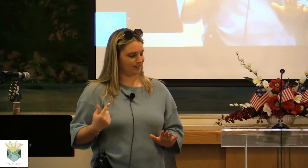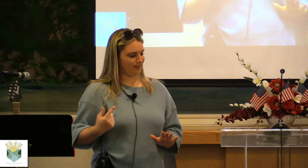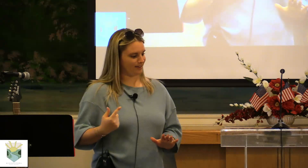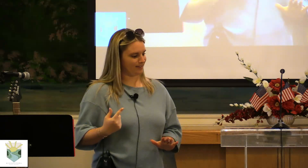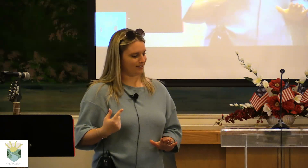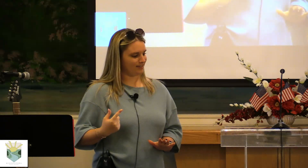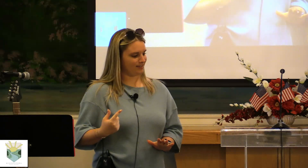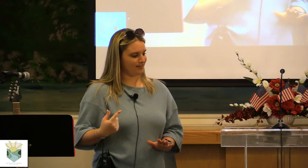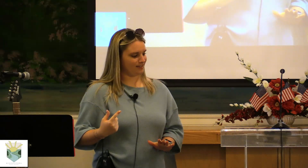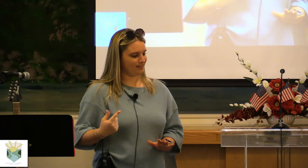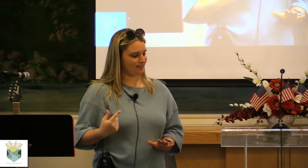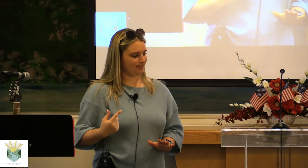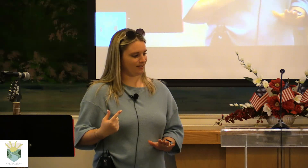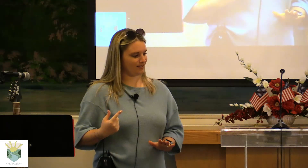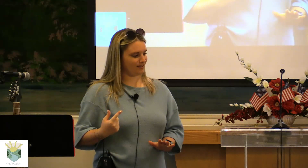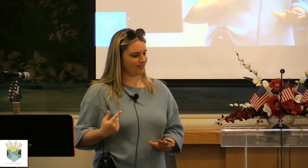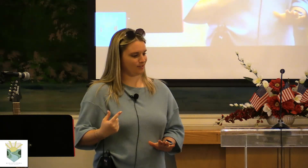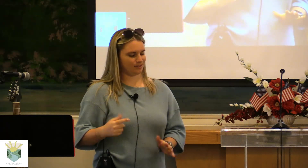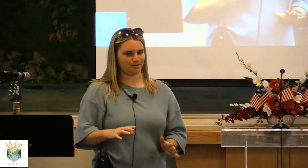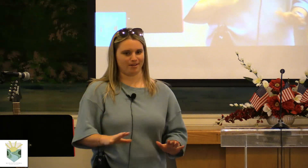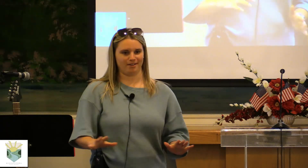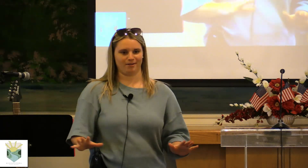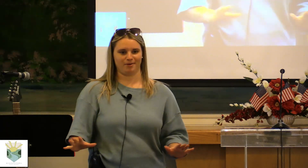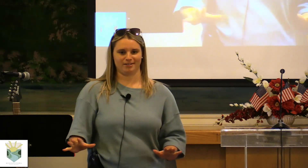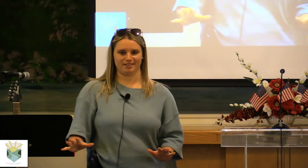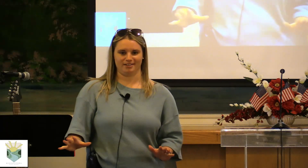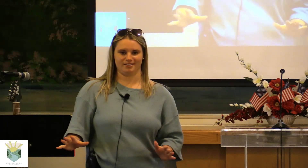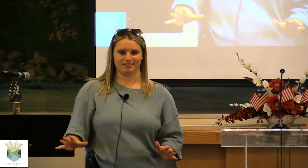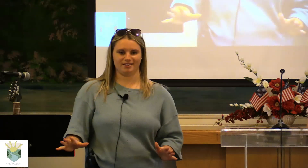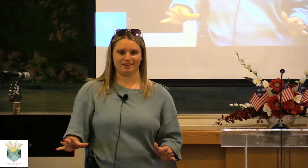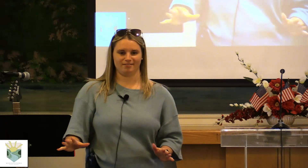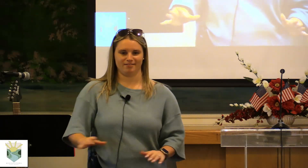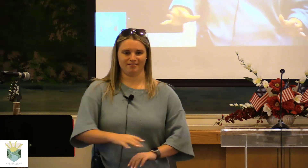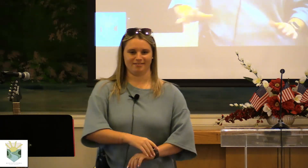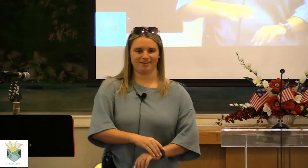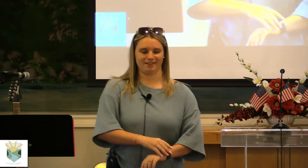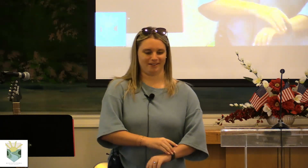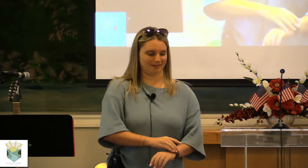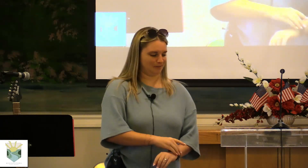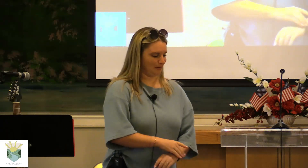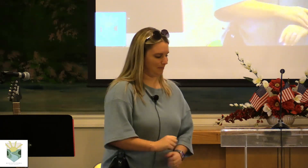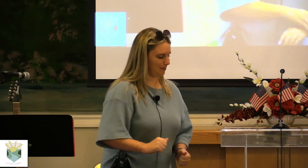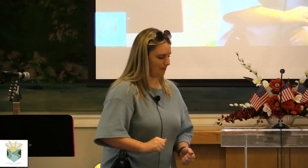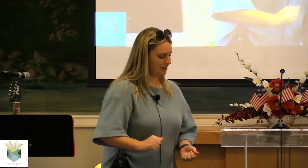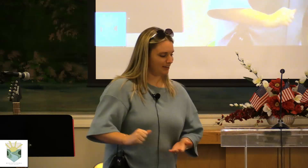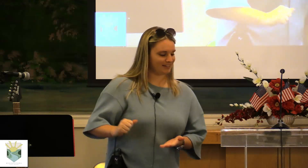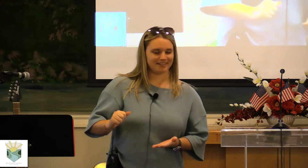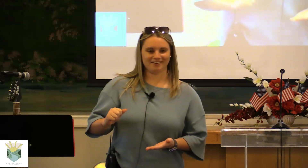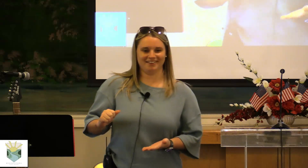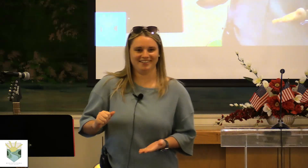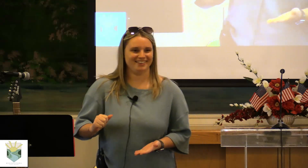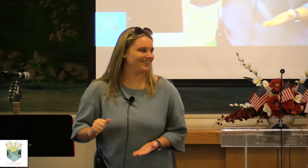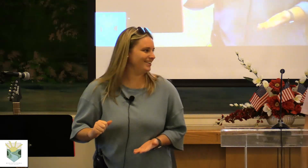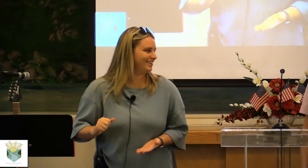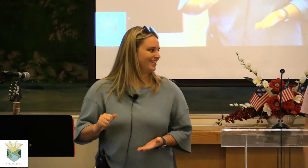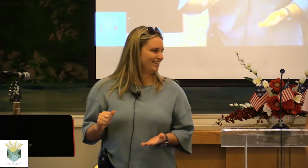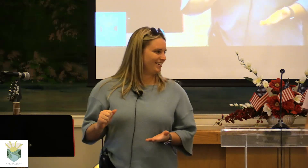Like, just the way they are makes sense. You know? I don't know how to explain it. Okay. So. No, it does.